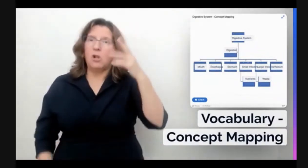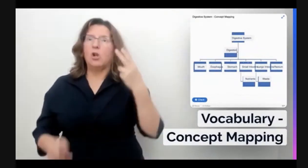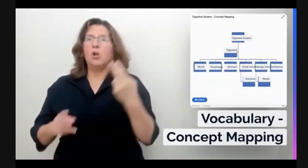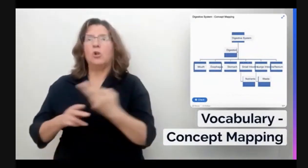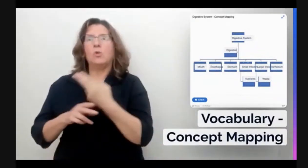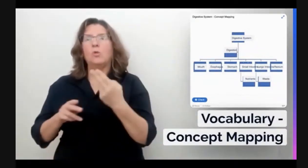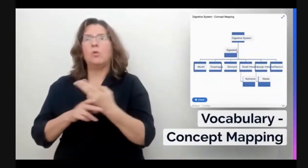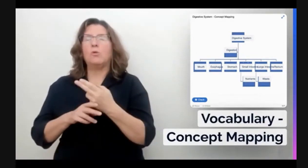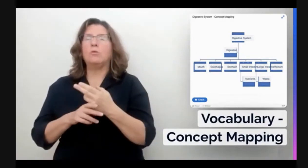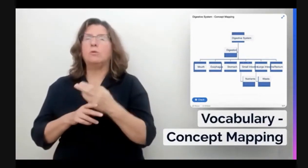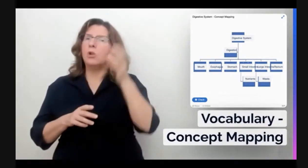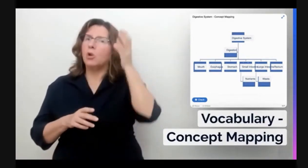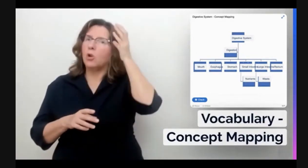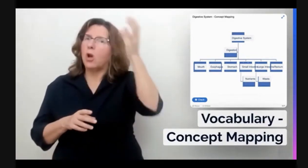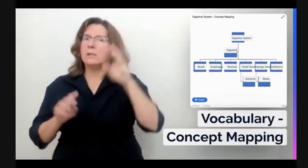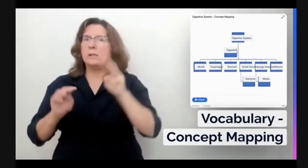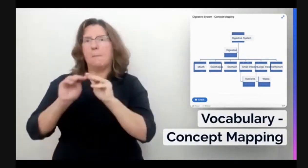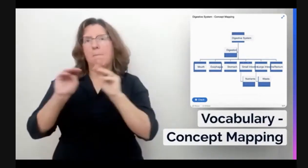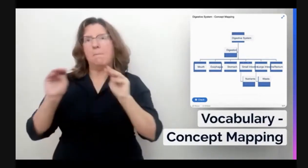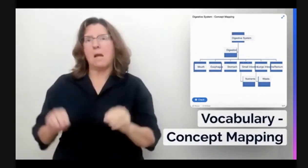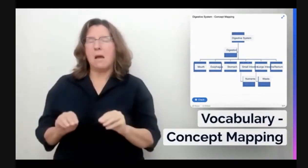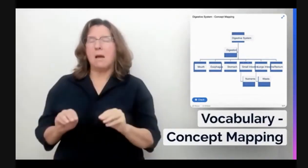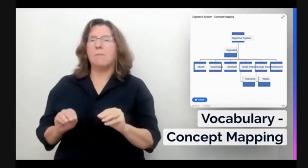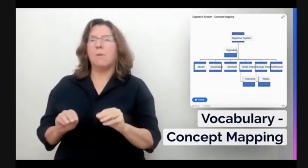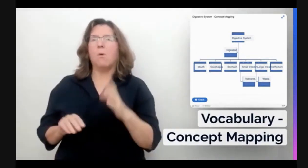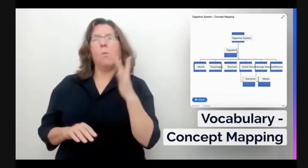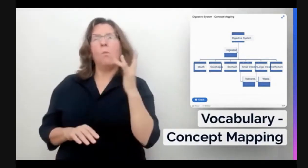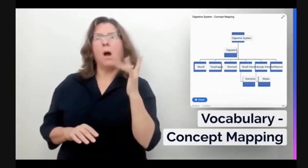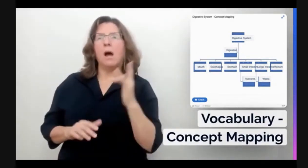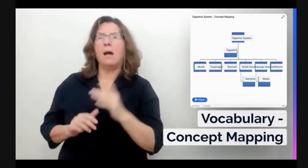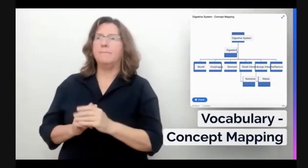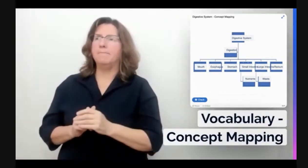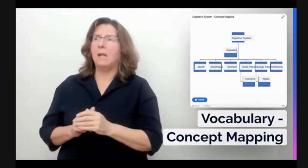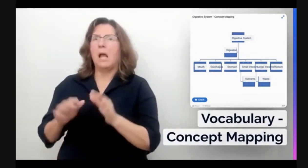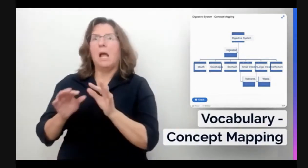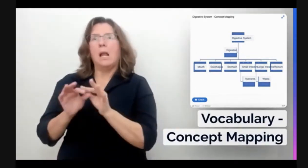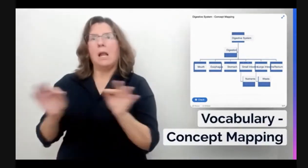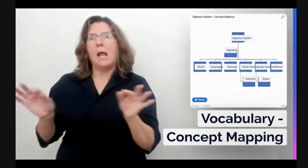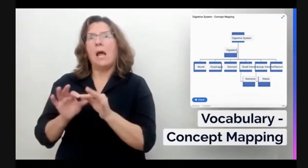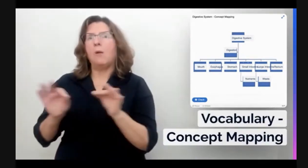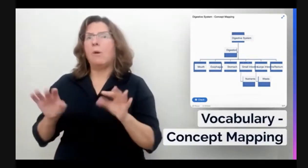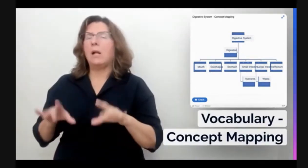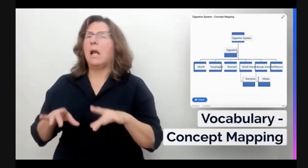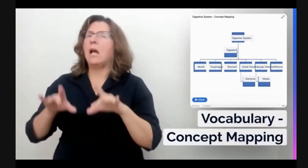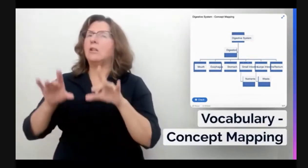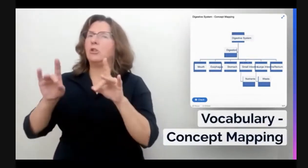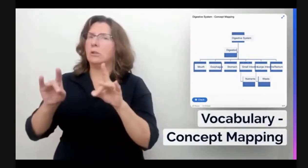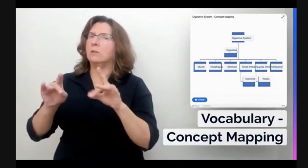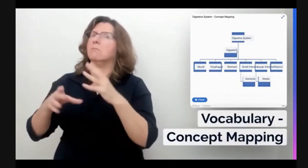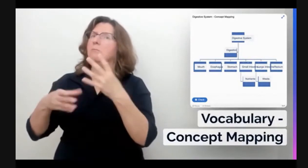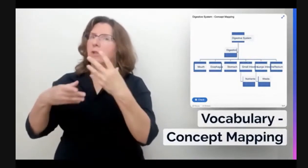This is another drag and drop activity that I designed using concept mapping.